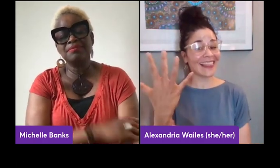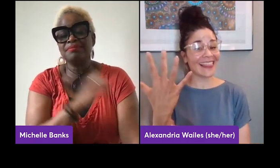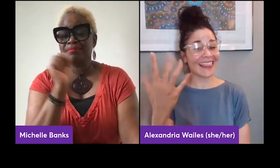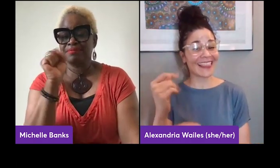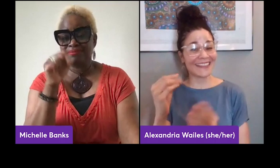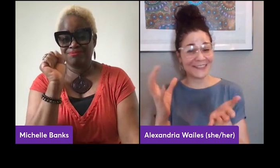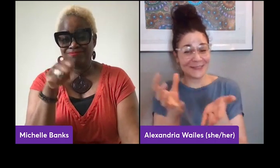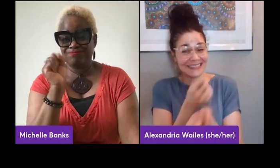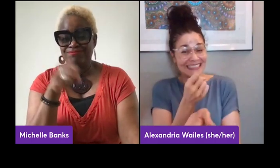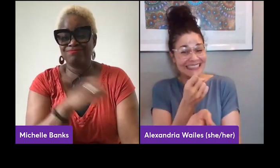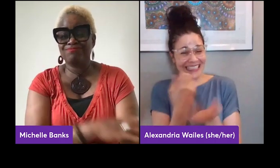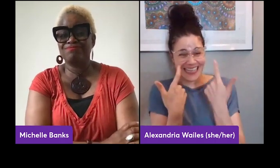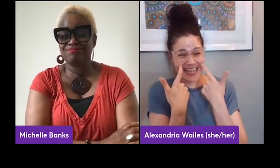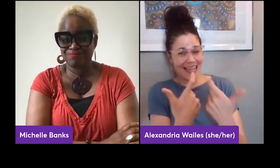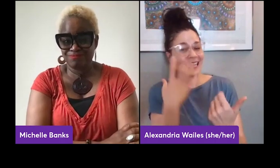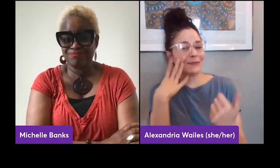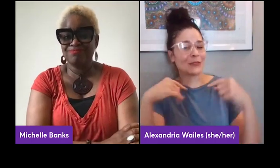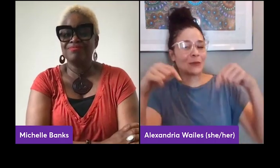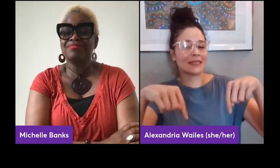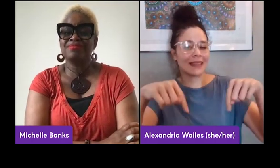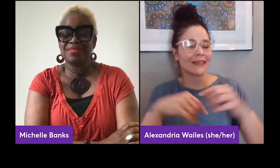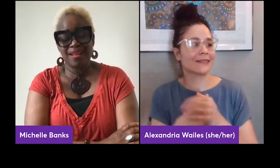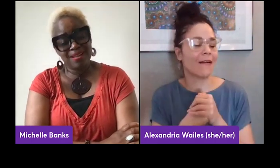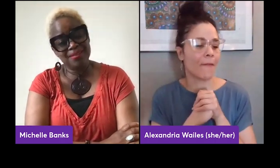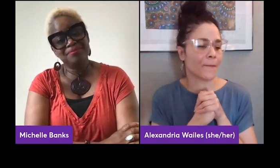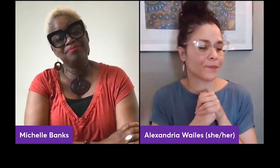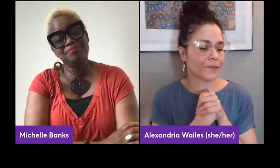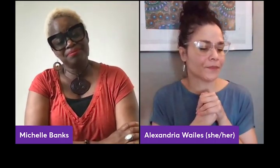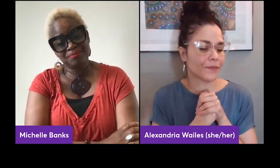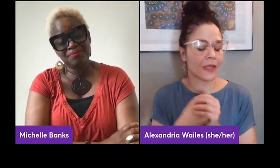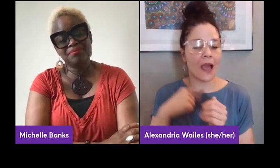June 5th to come see and experience this.